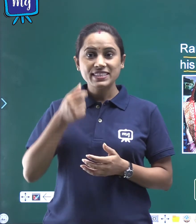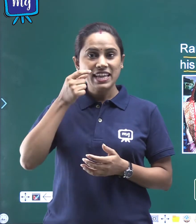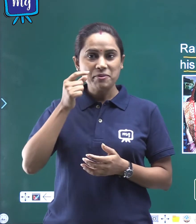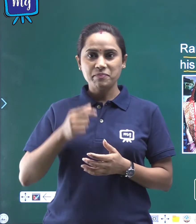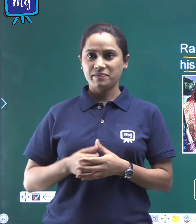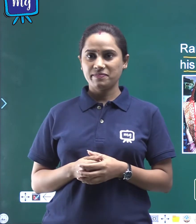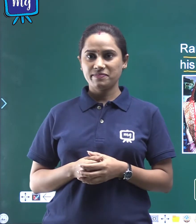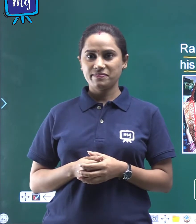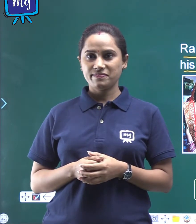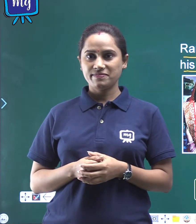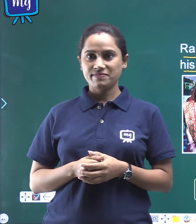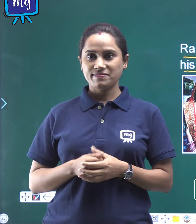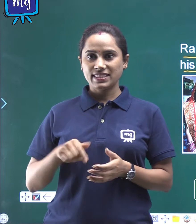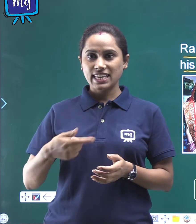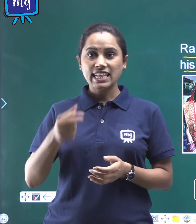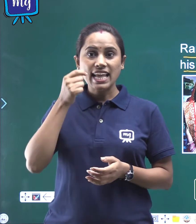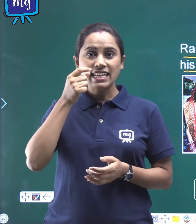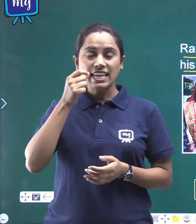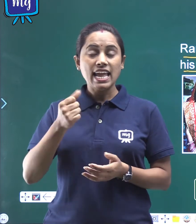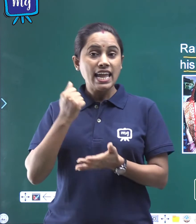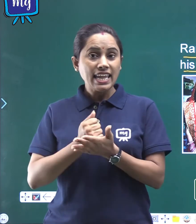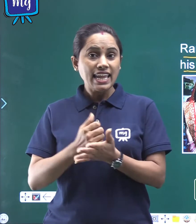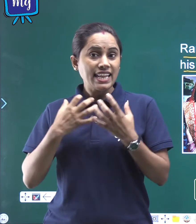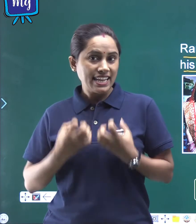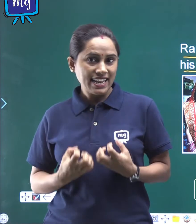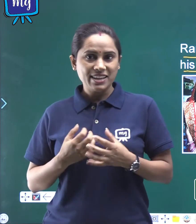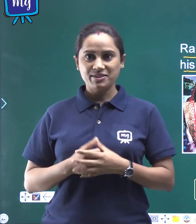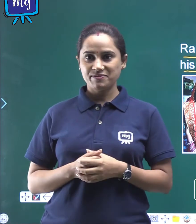him that he needed